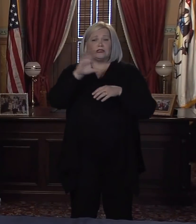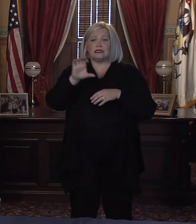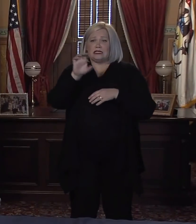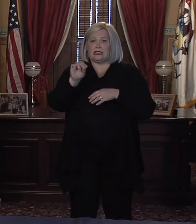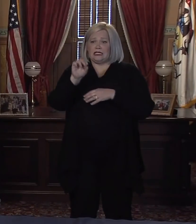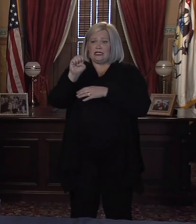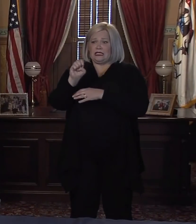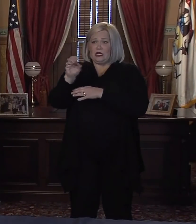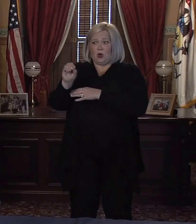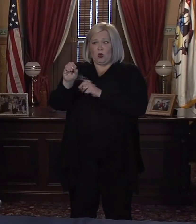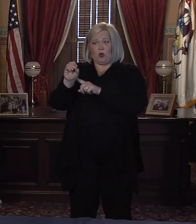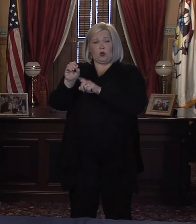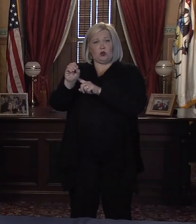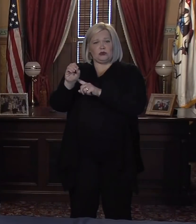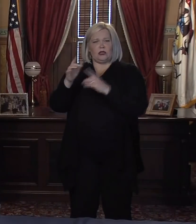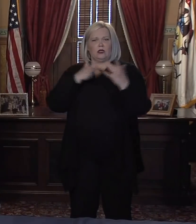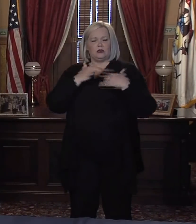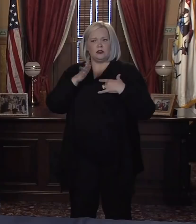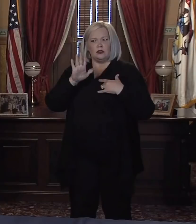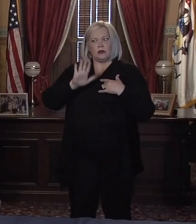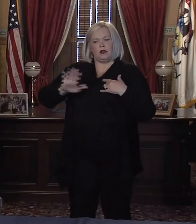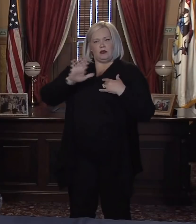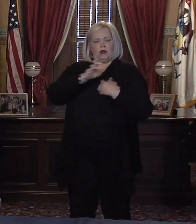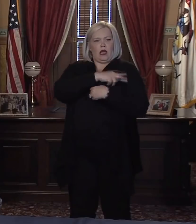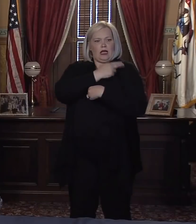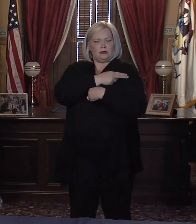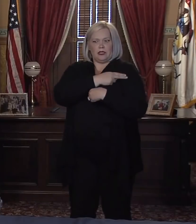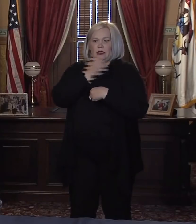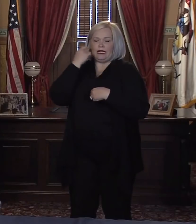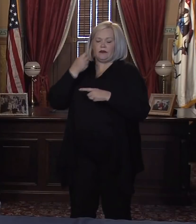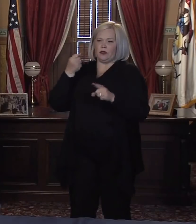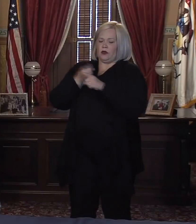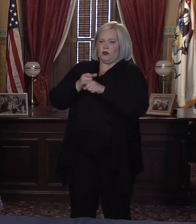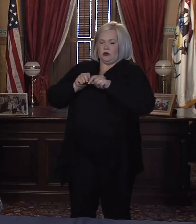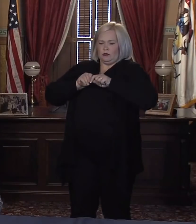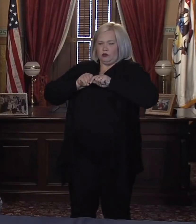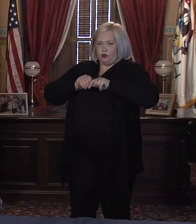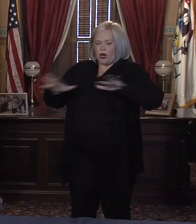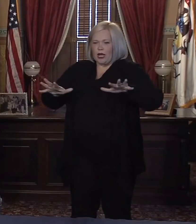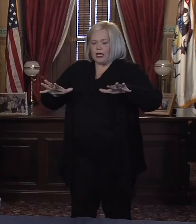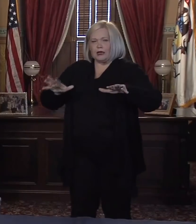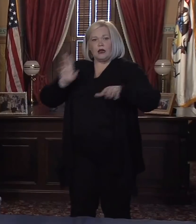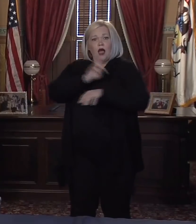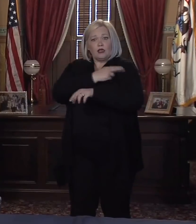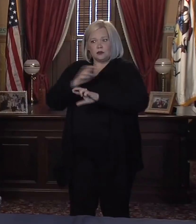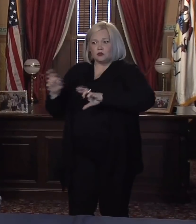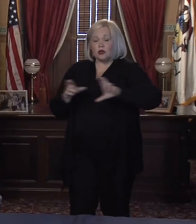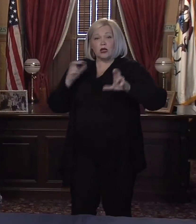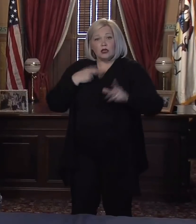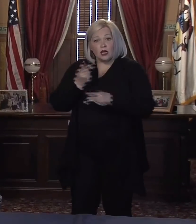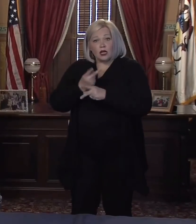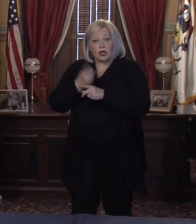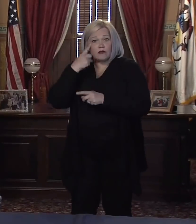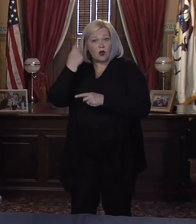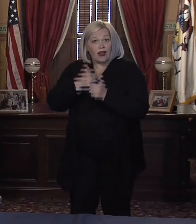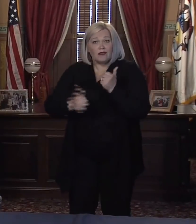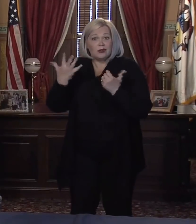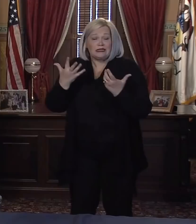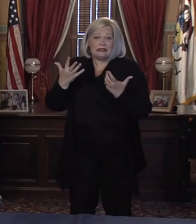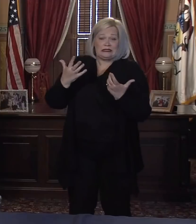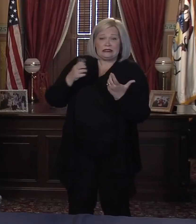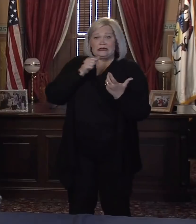parts who are worried about their ability to treat an outbreak should one start to multiply and happen in their